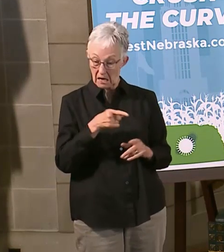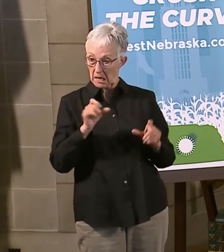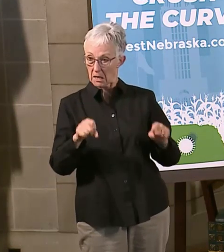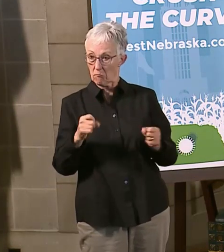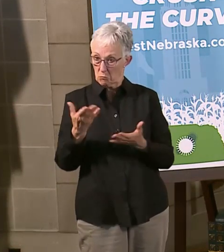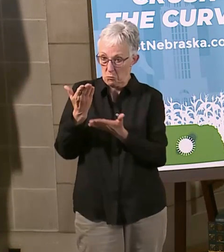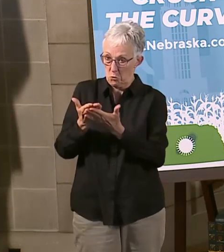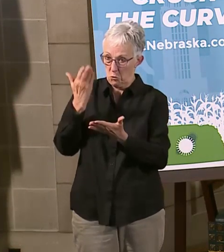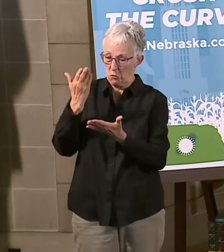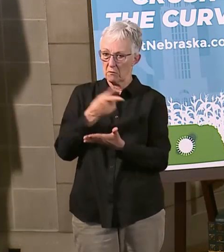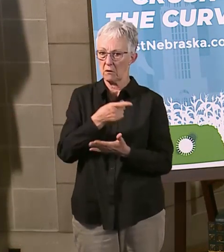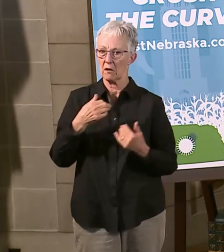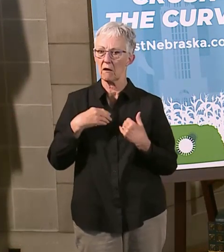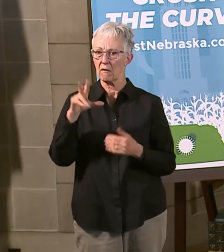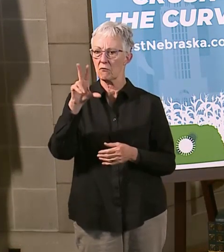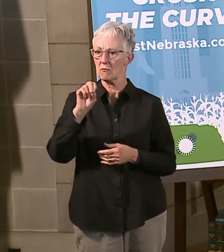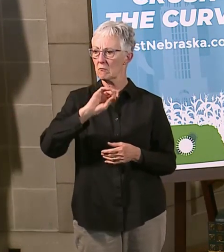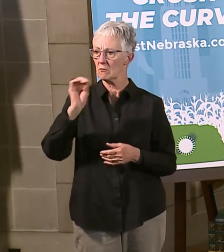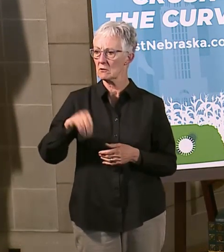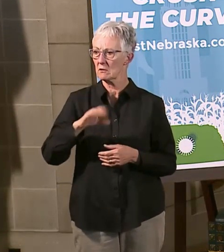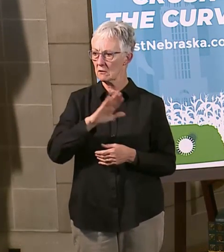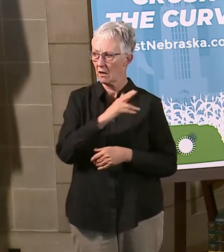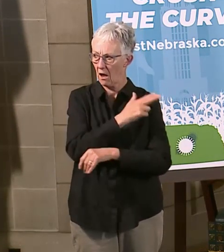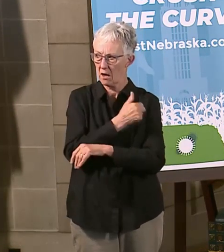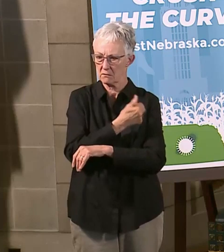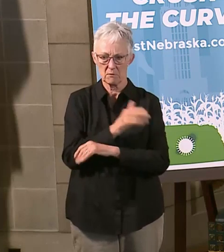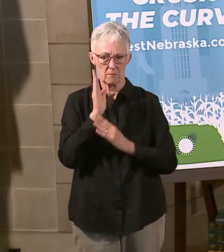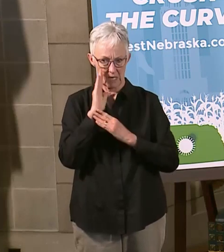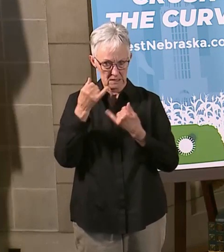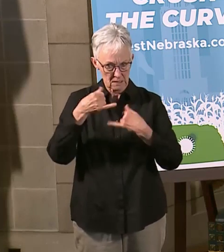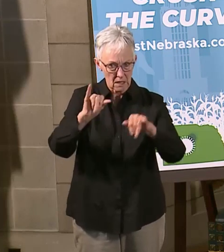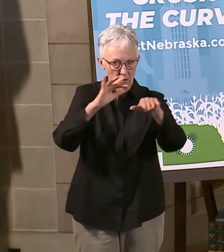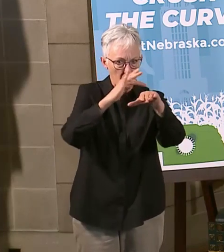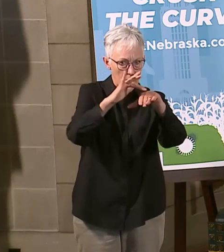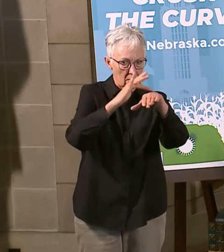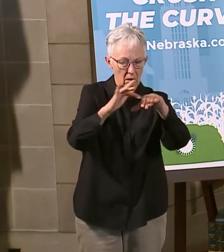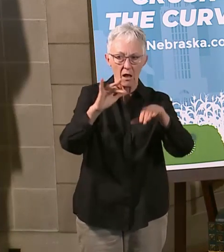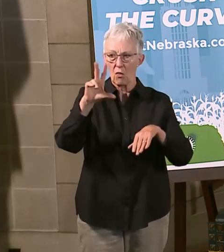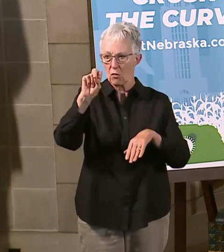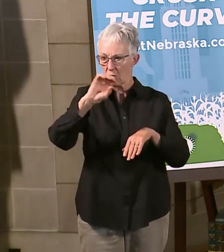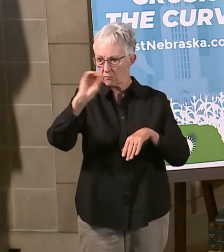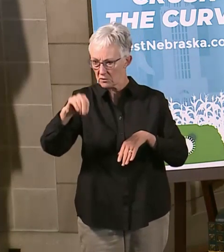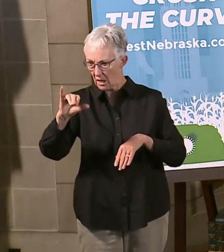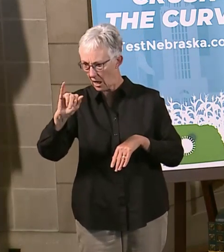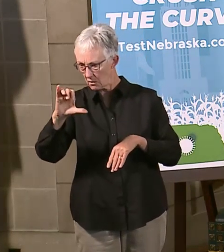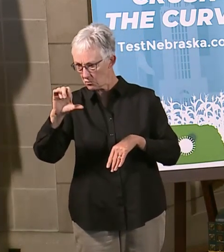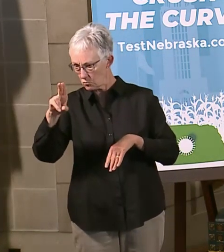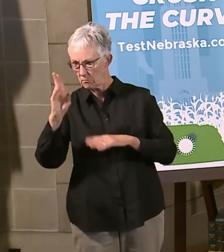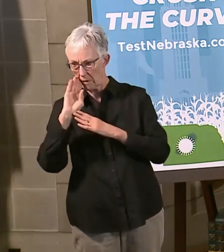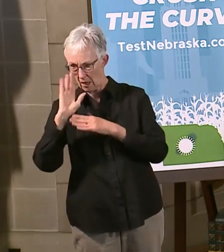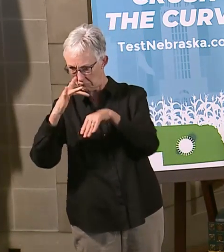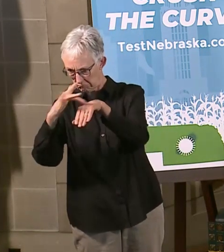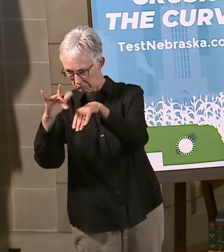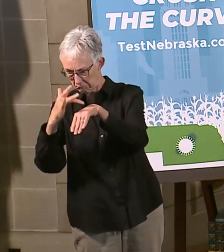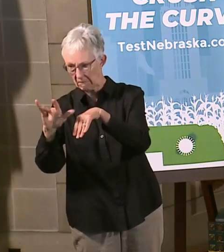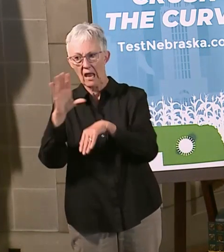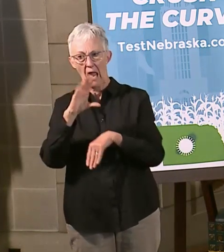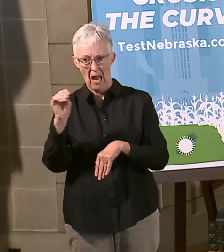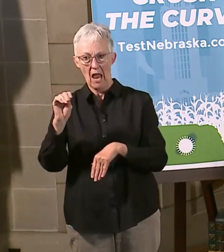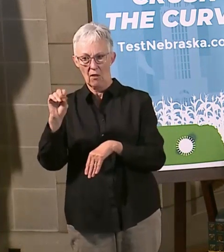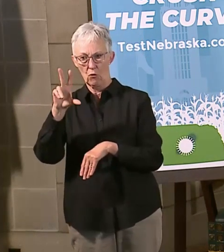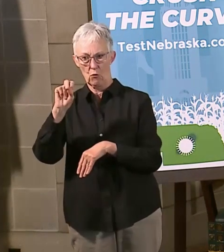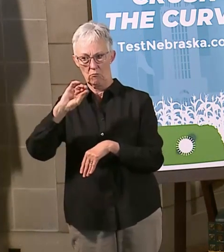that they had 30% of their hospital beds available, 30% of their ICU beds available, 30% of their ventilators available, and 2 weeks